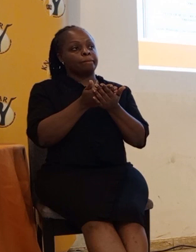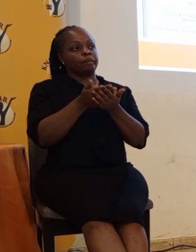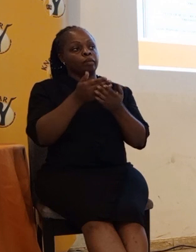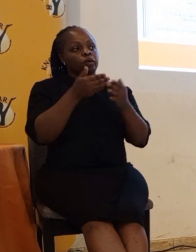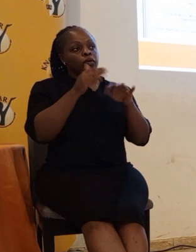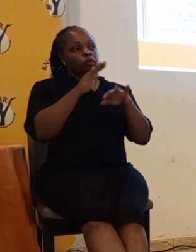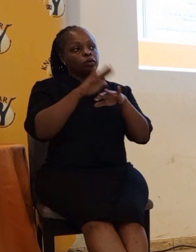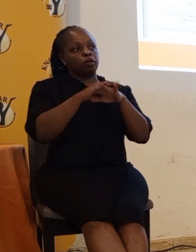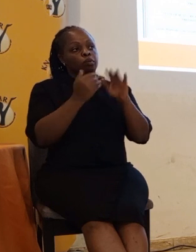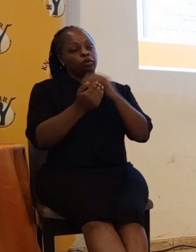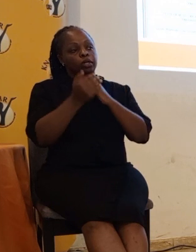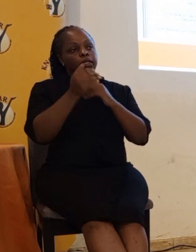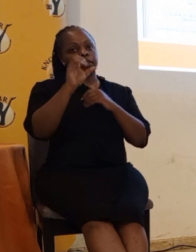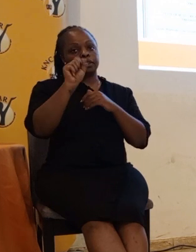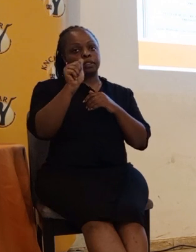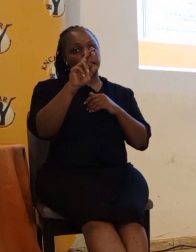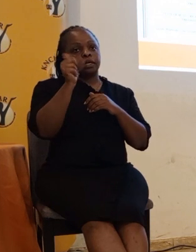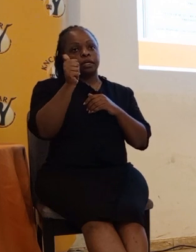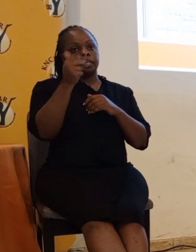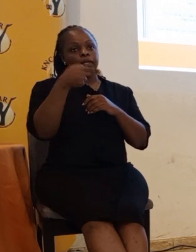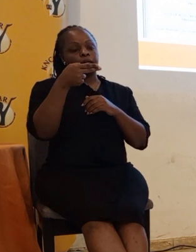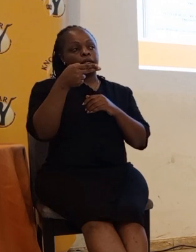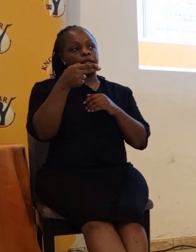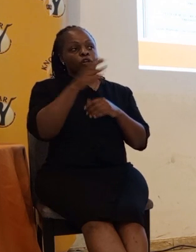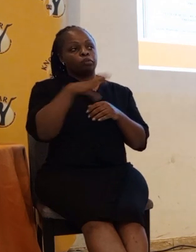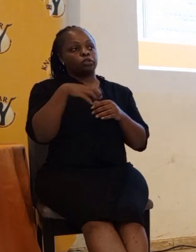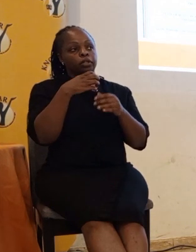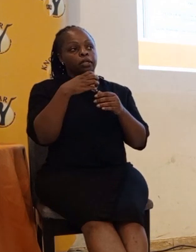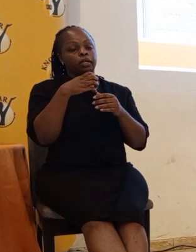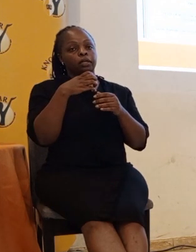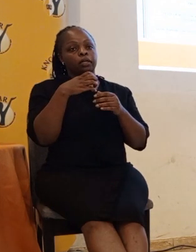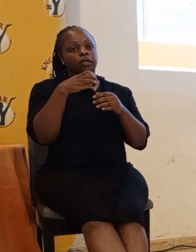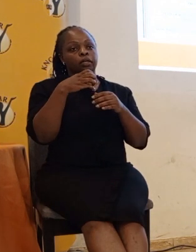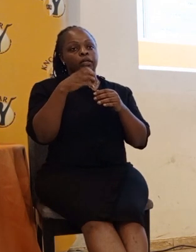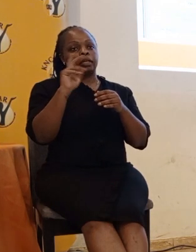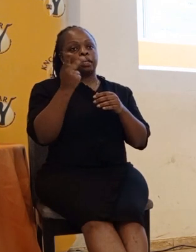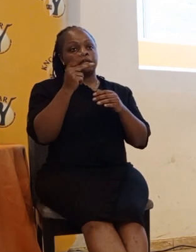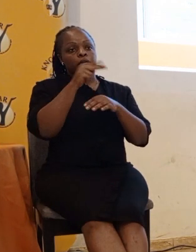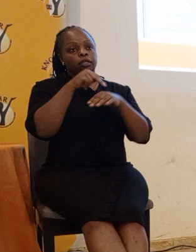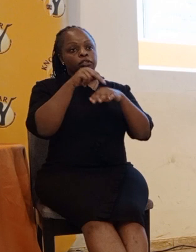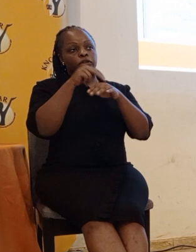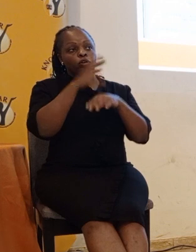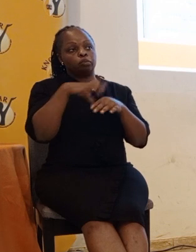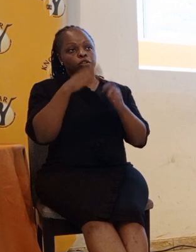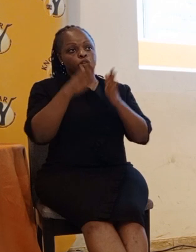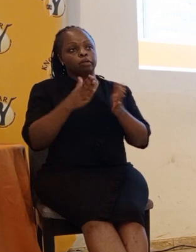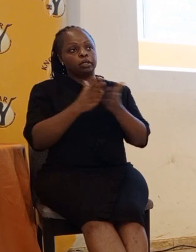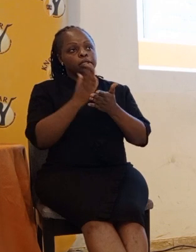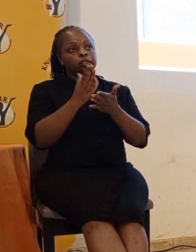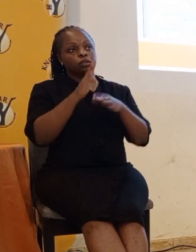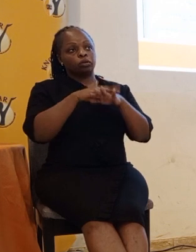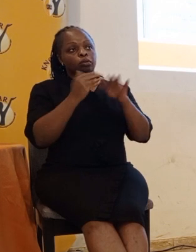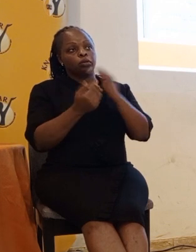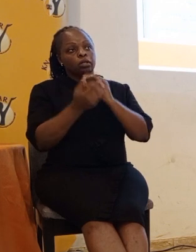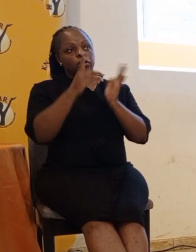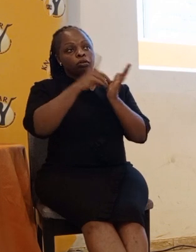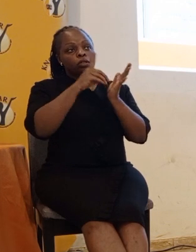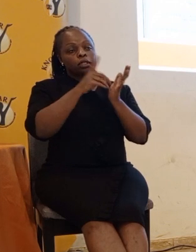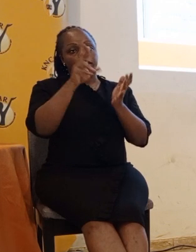Good morning. I'm Sarah Bonaya, Commissioner with Kenya National Commission on Human Rights. Good morning. Dr.